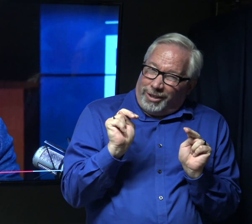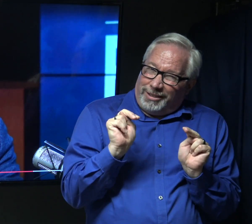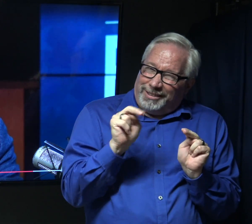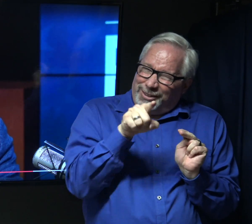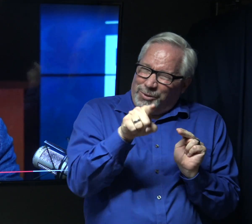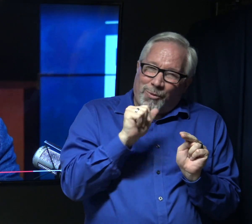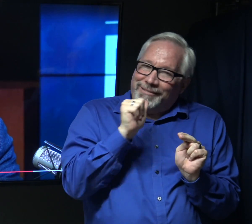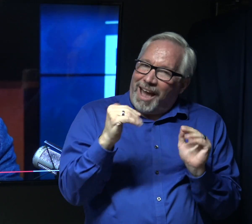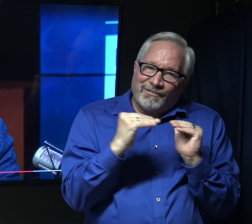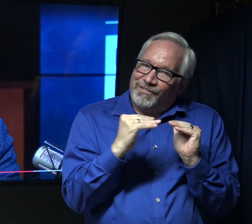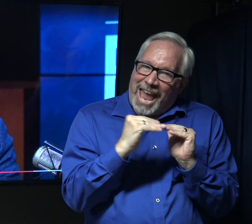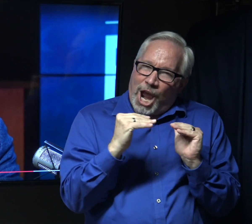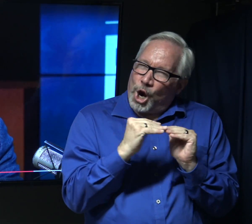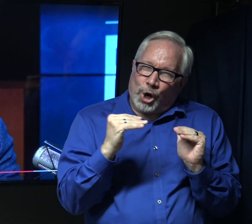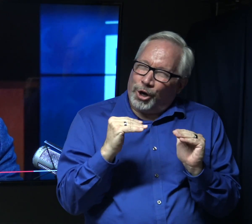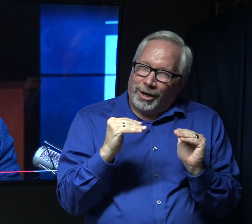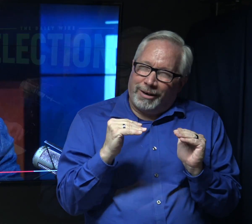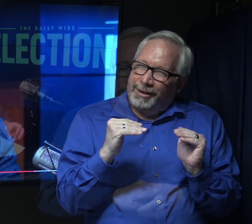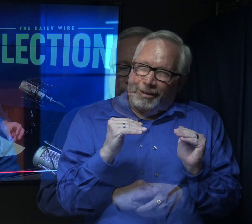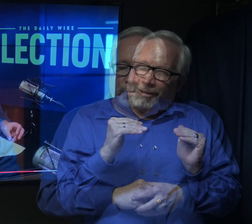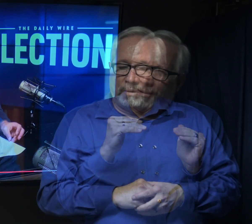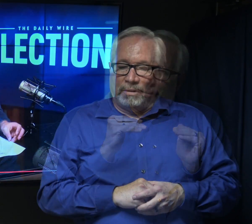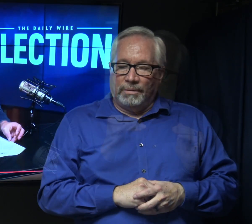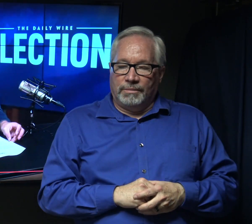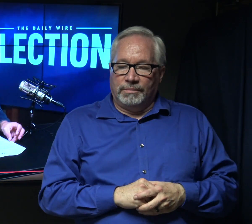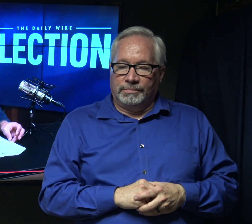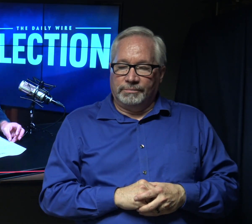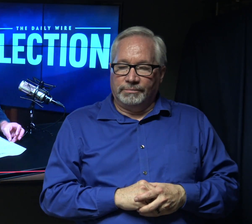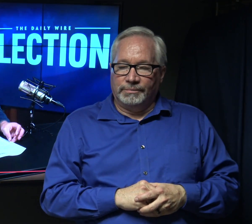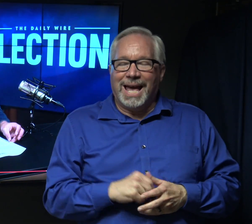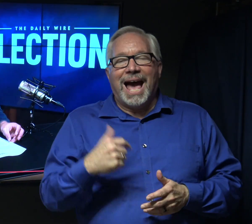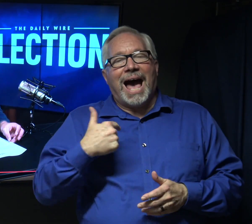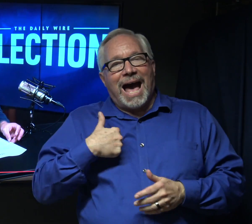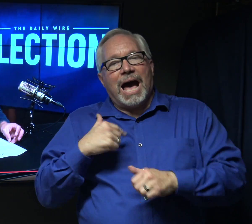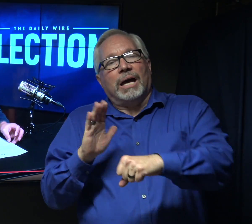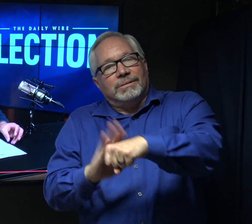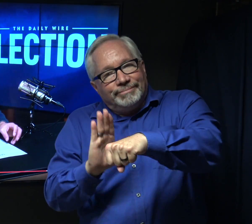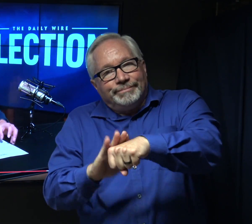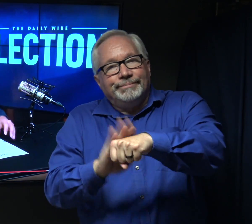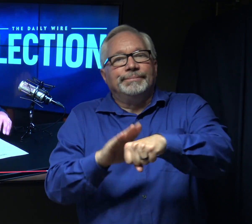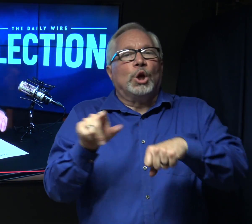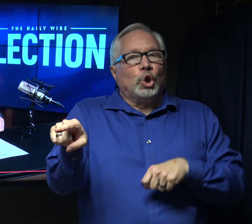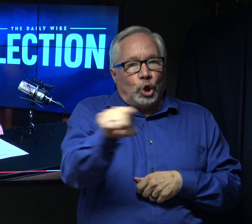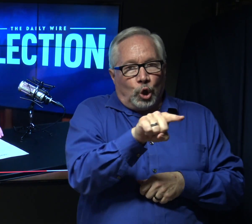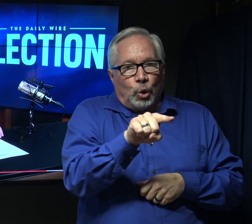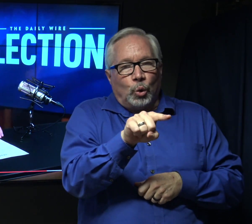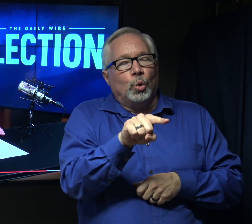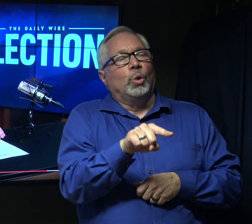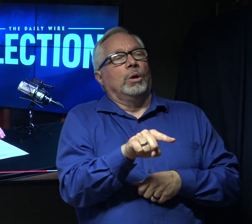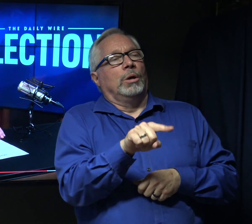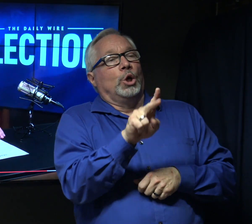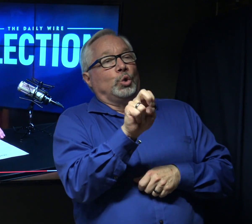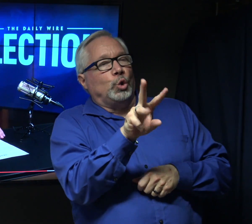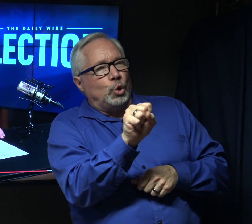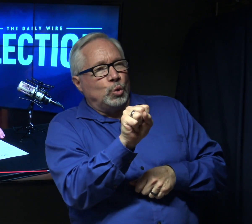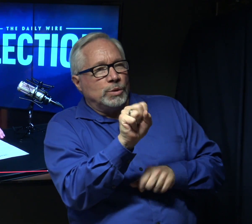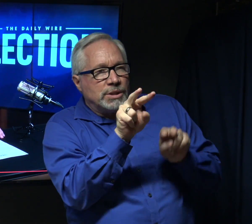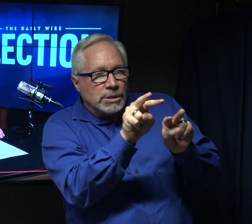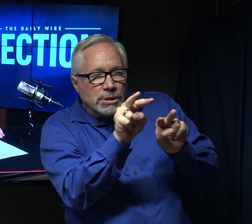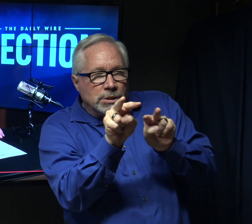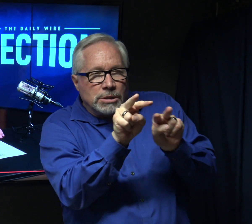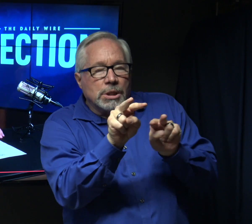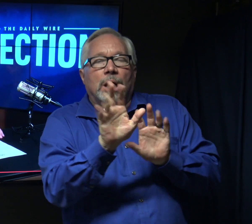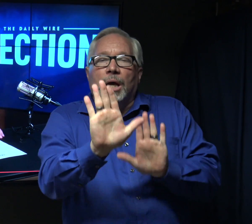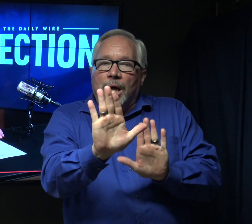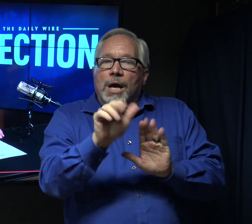Associated Press style book, you'll recall, now caution anything when looking at these results. I would encourage patience. Patience